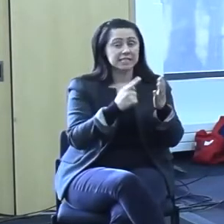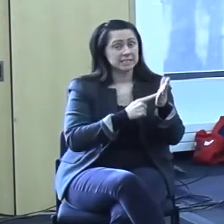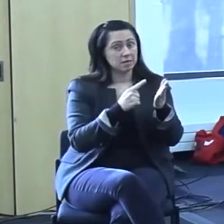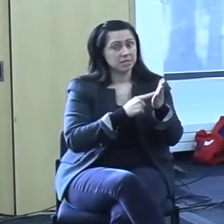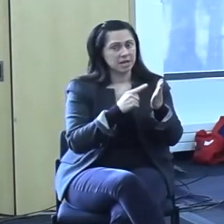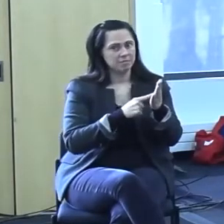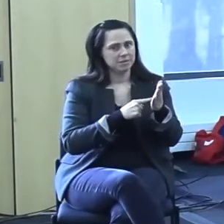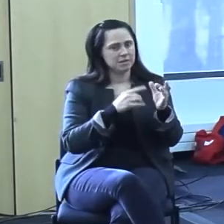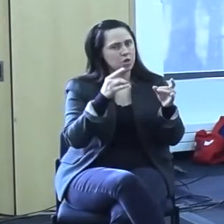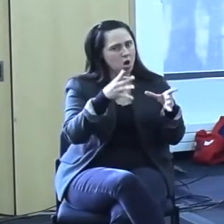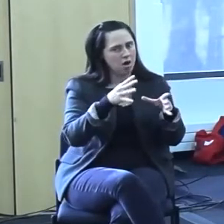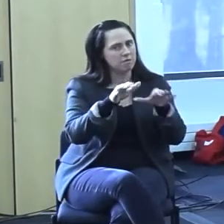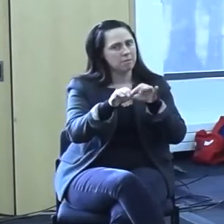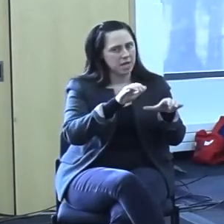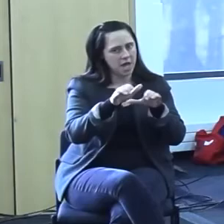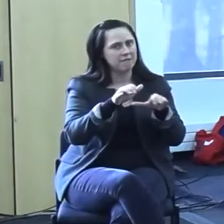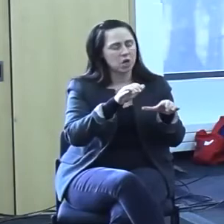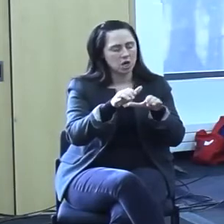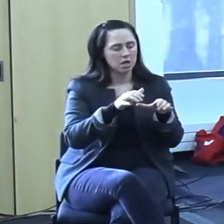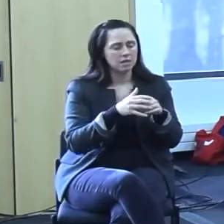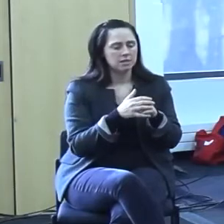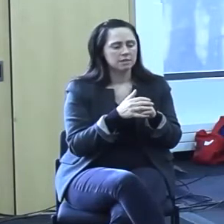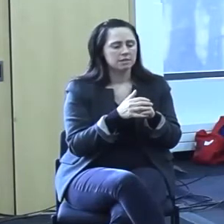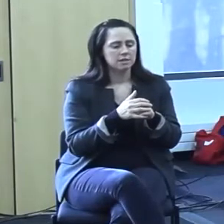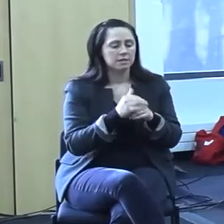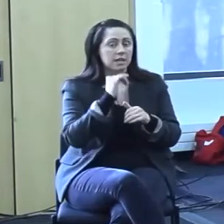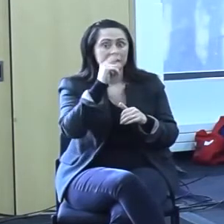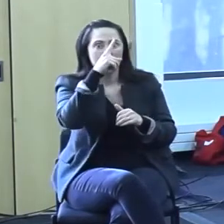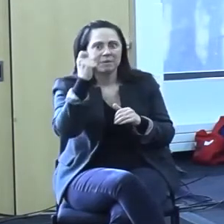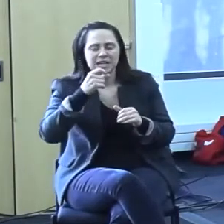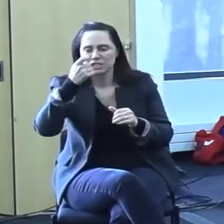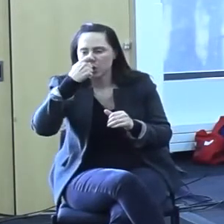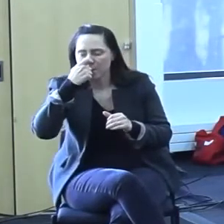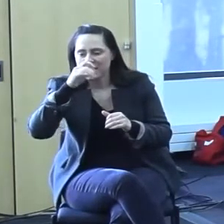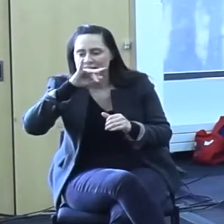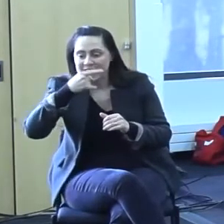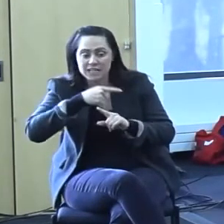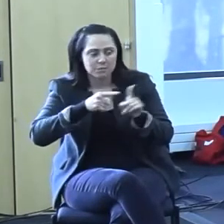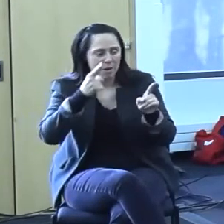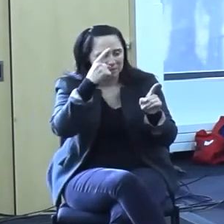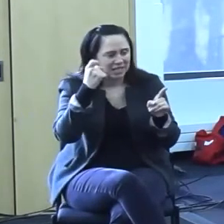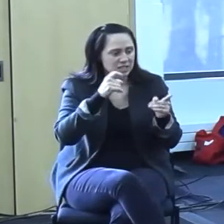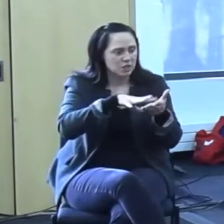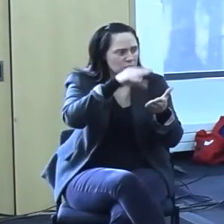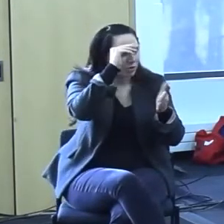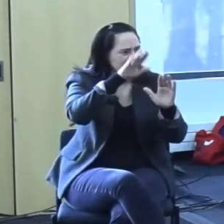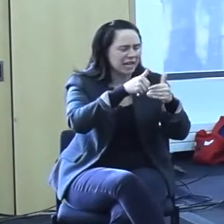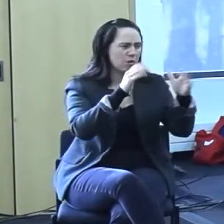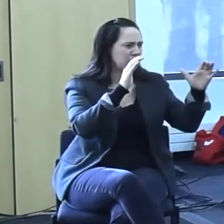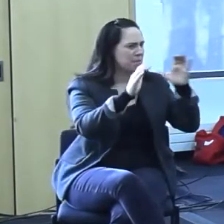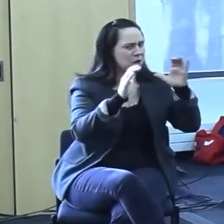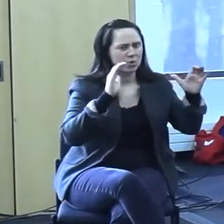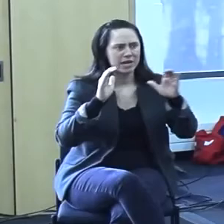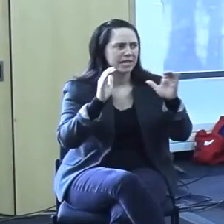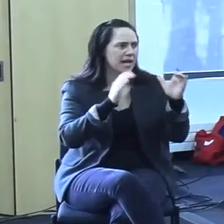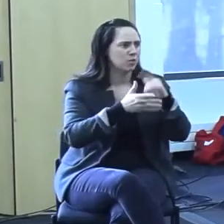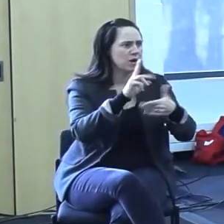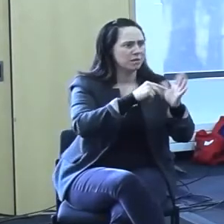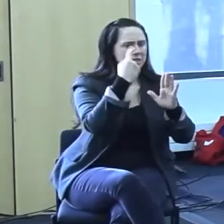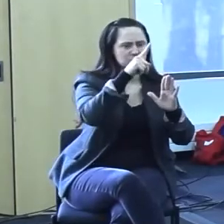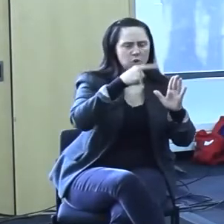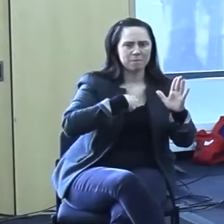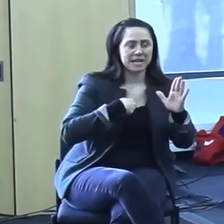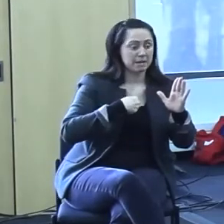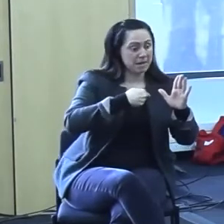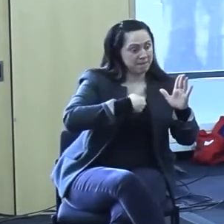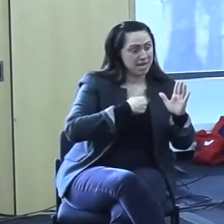the vicious behavior of a fourth, like not because they're vicious kids, but because they're learning how to communicate and what it means for me to be me